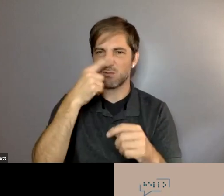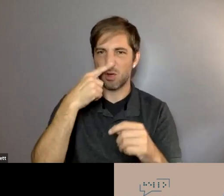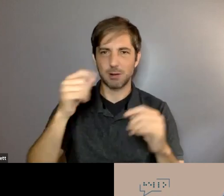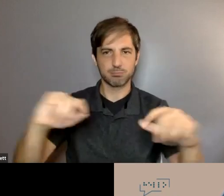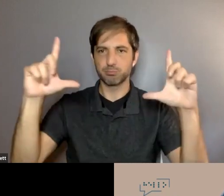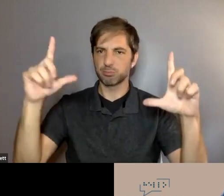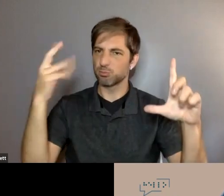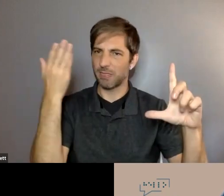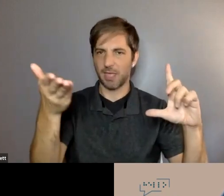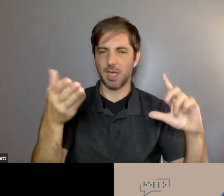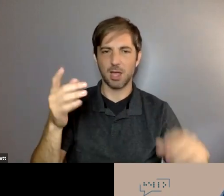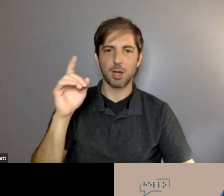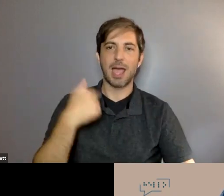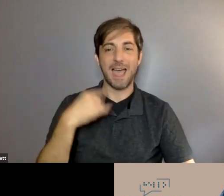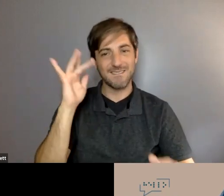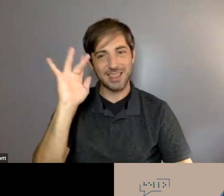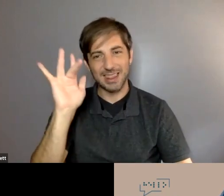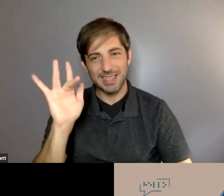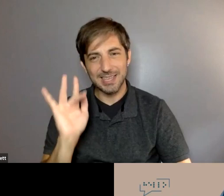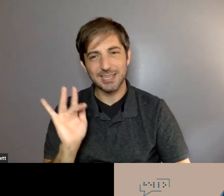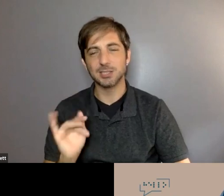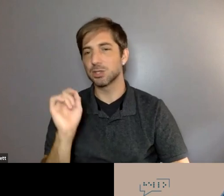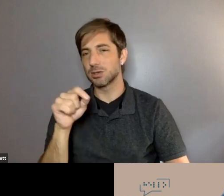there under resources for